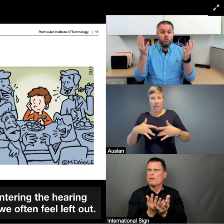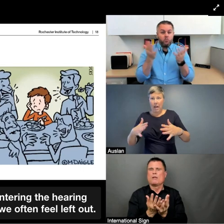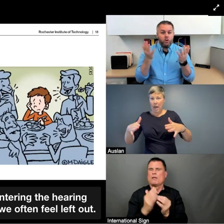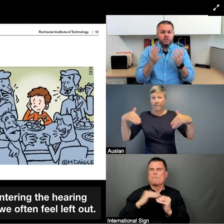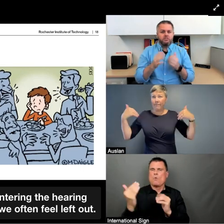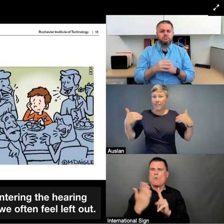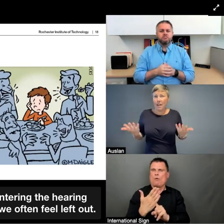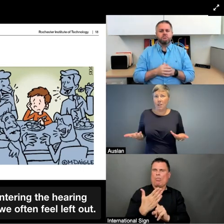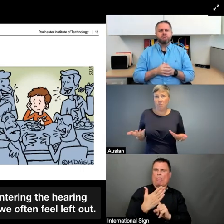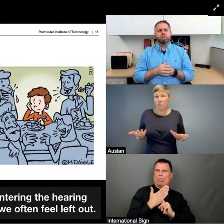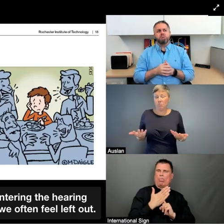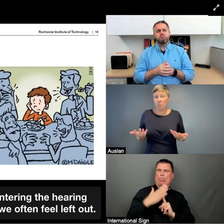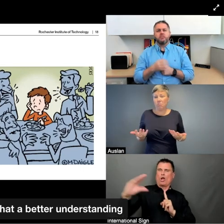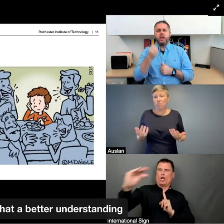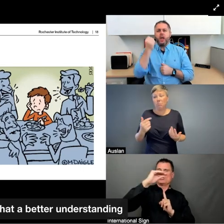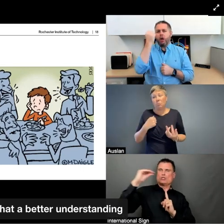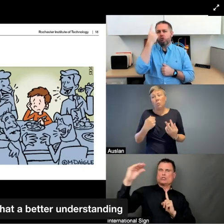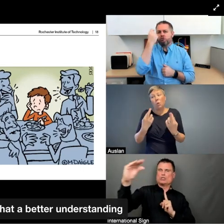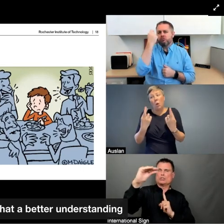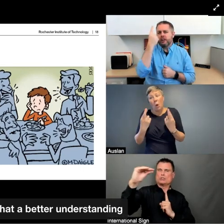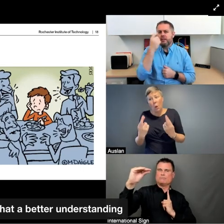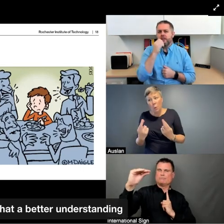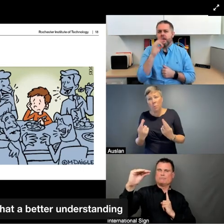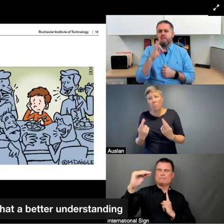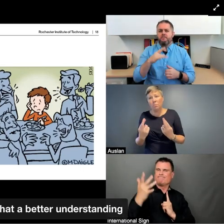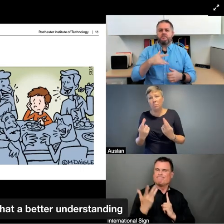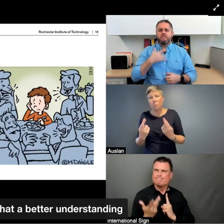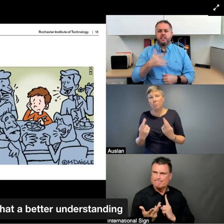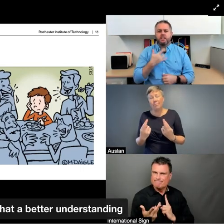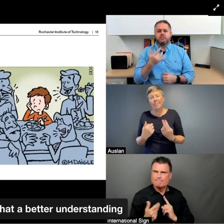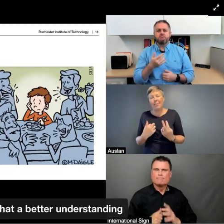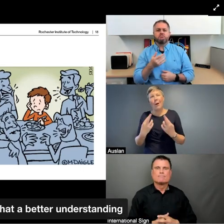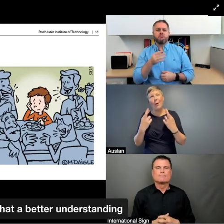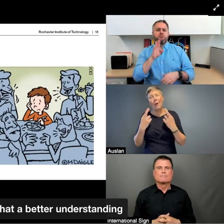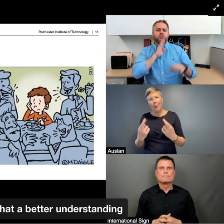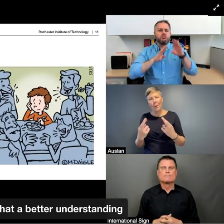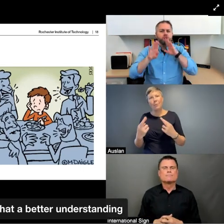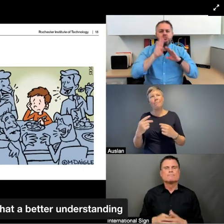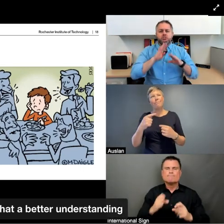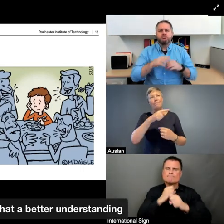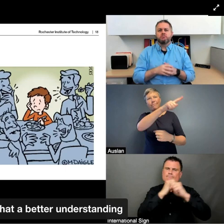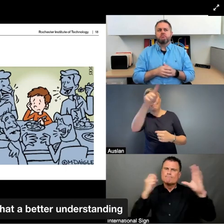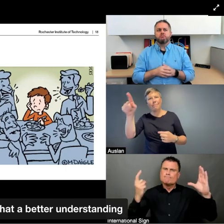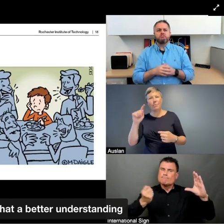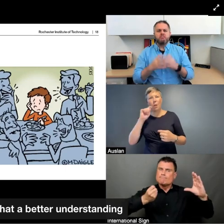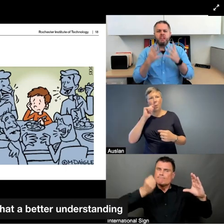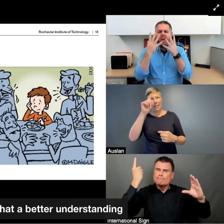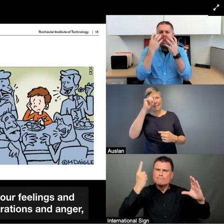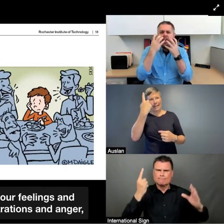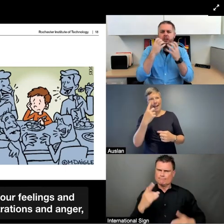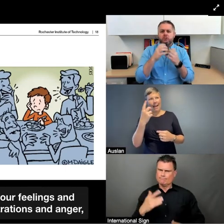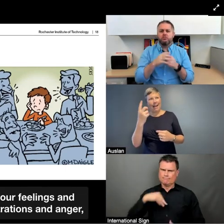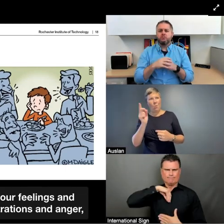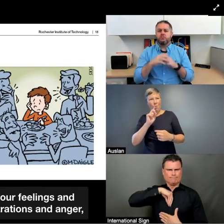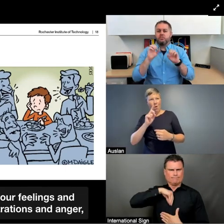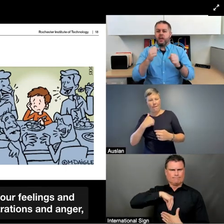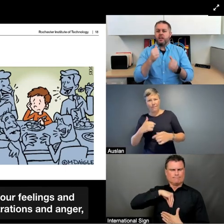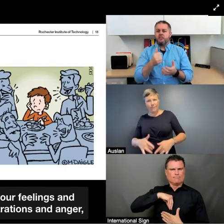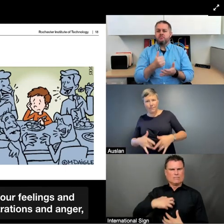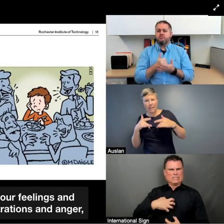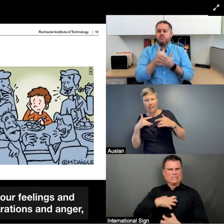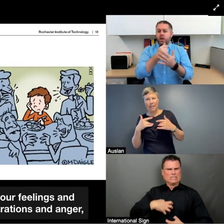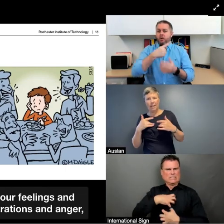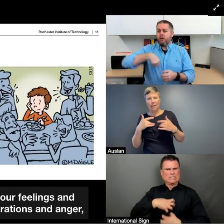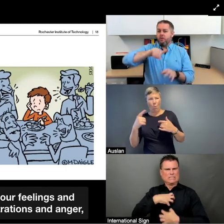we often feel left out. Our hope is that a better understanding of our feelings